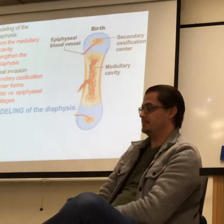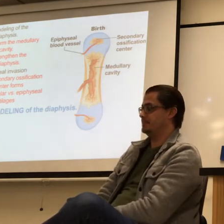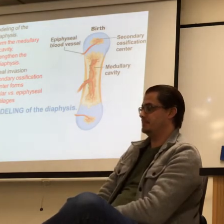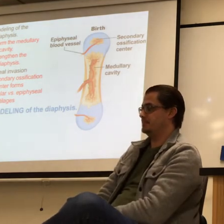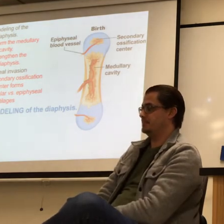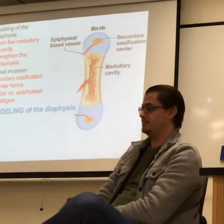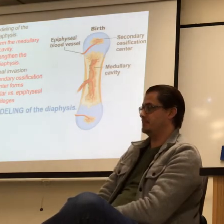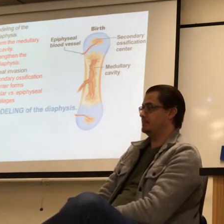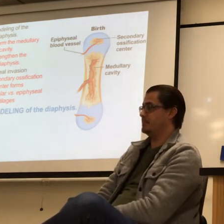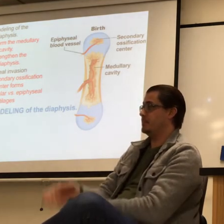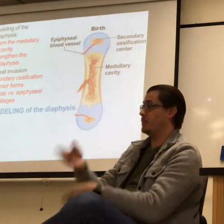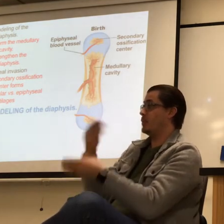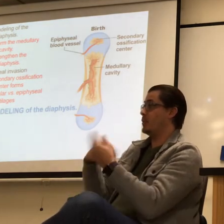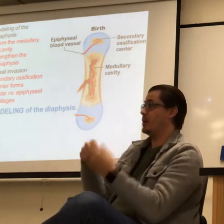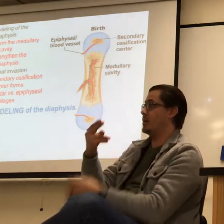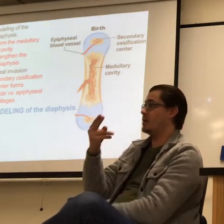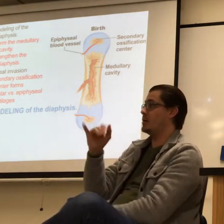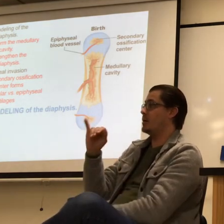hyaline